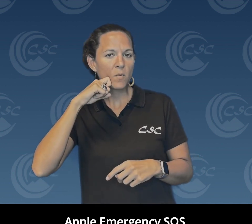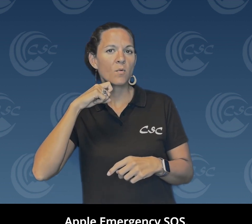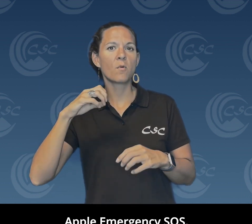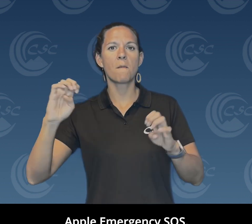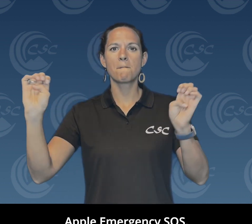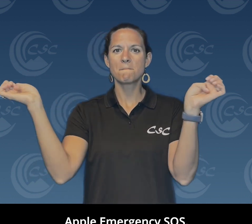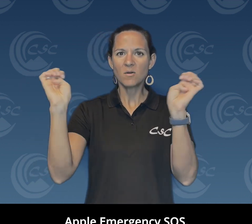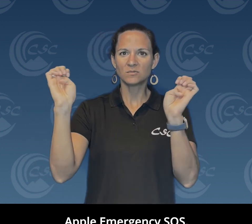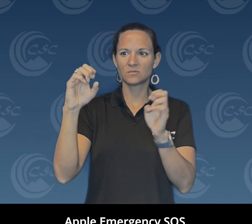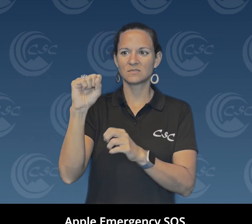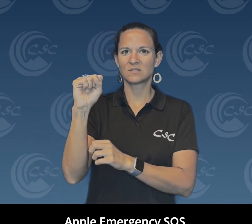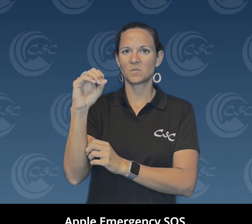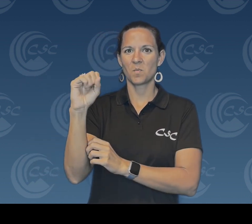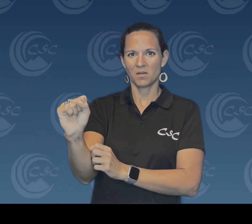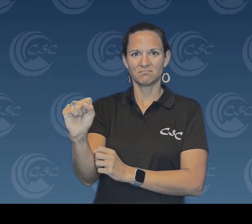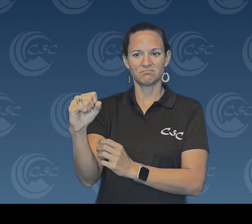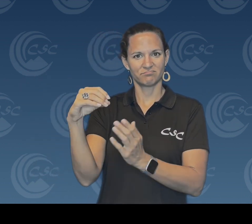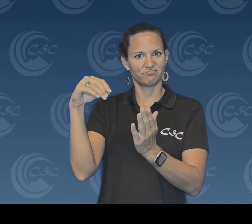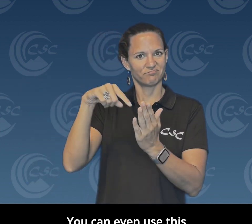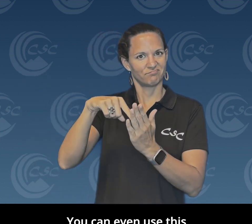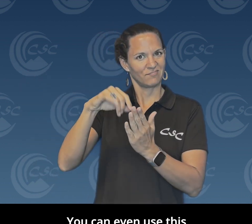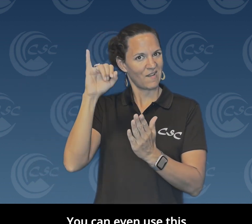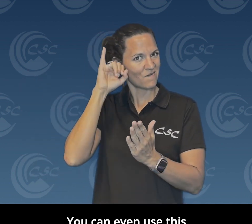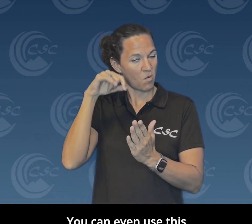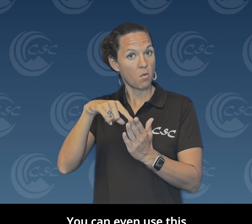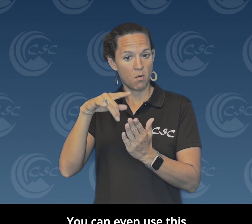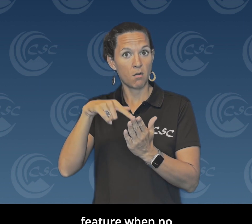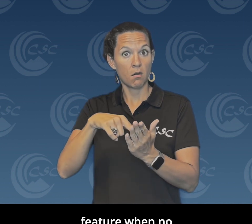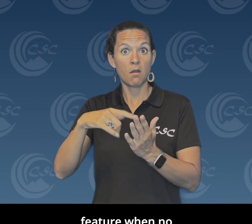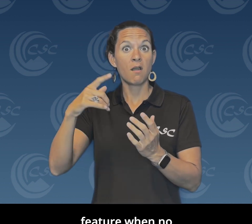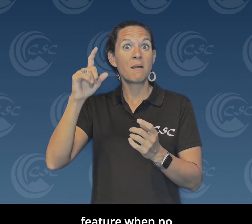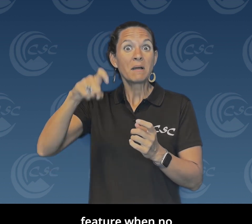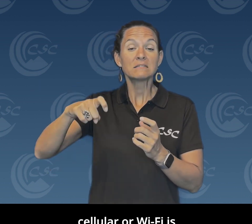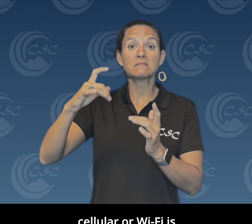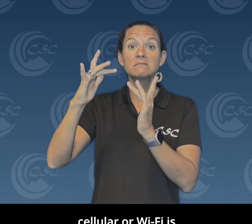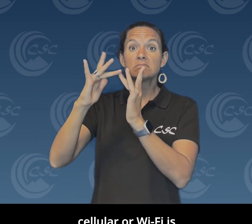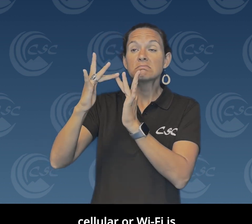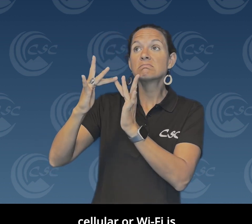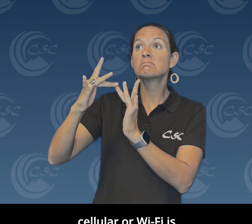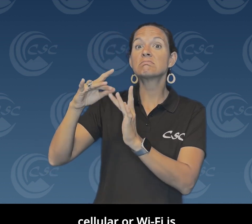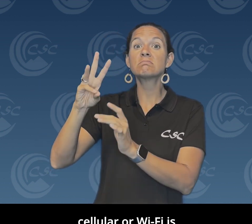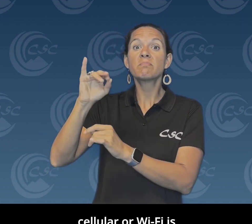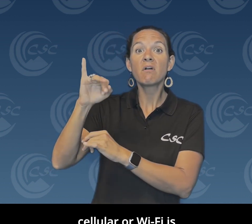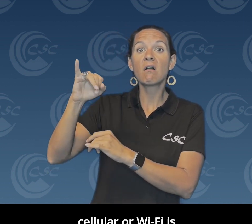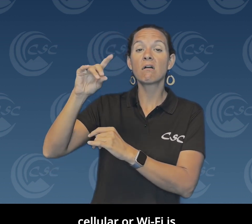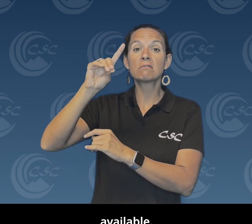Apple Emergency SOS. You can even use this feature when no cellular or Wi-Fi is